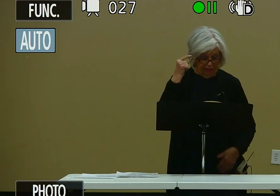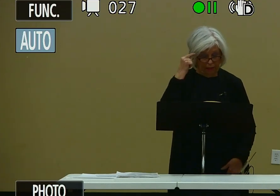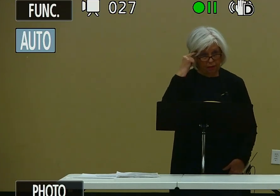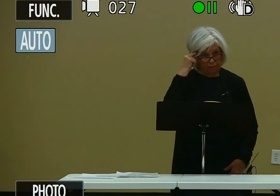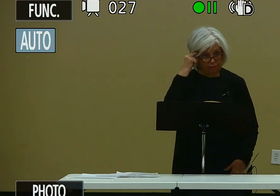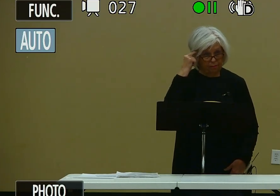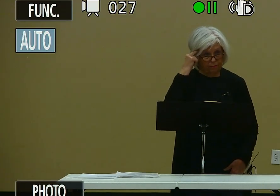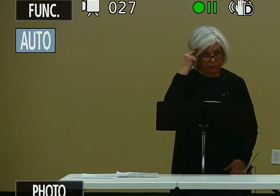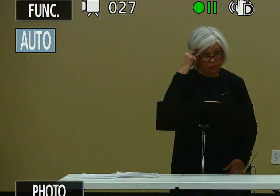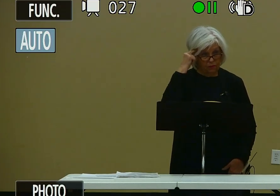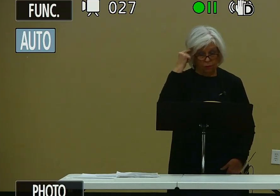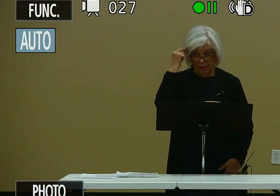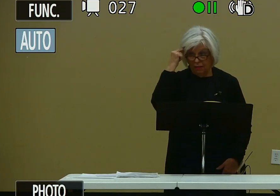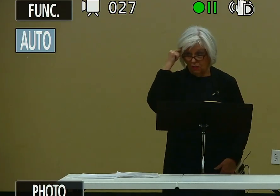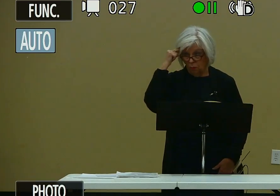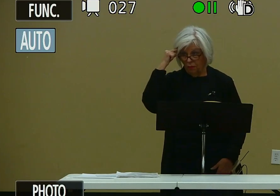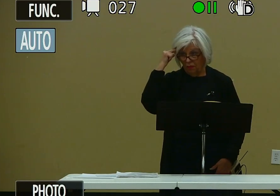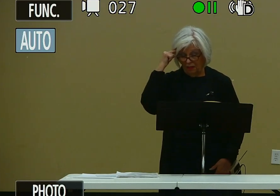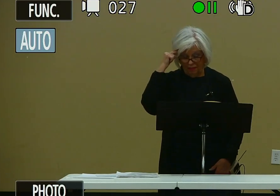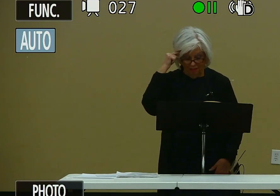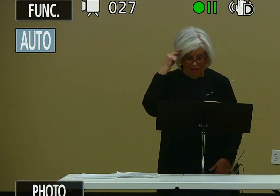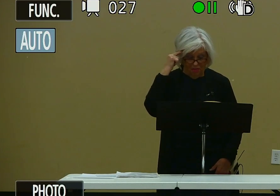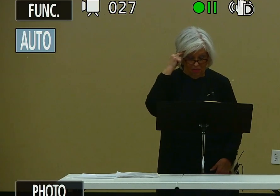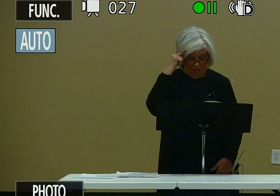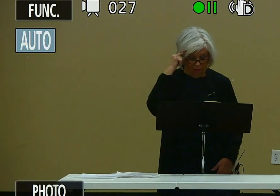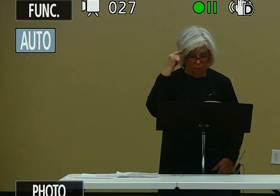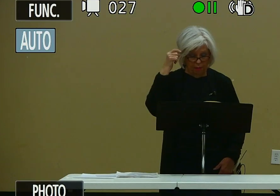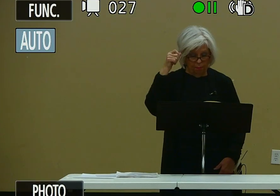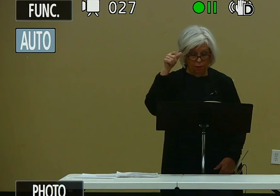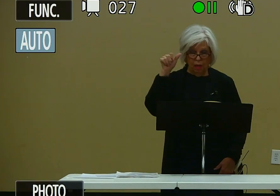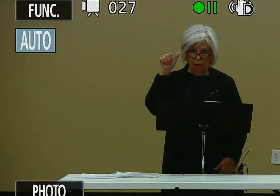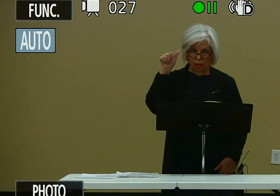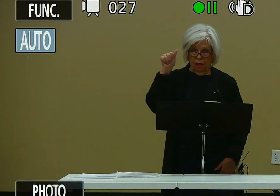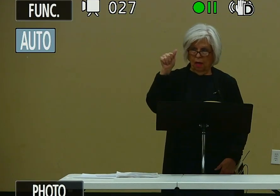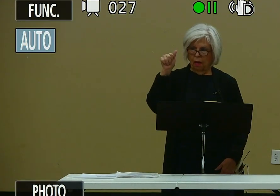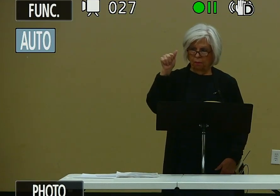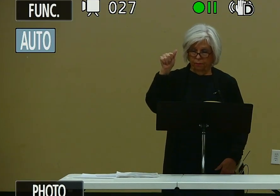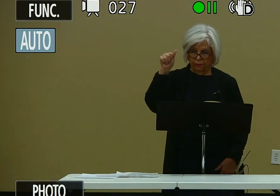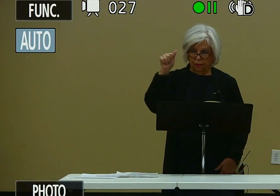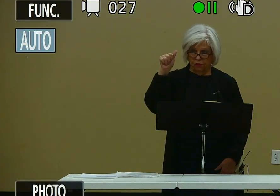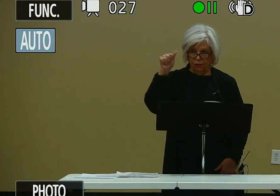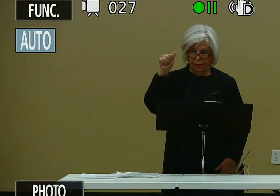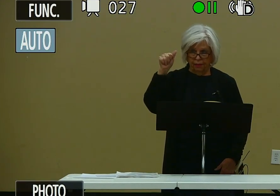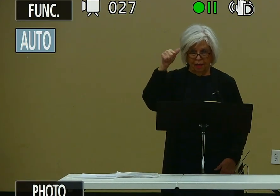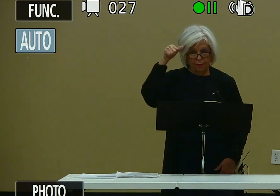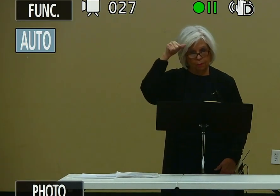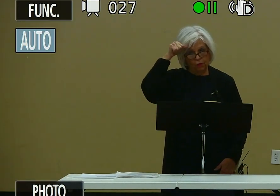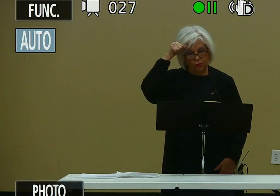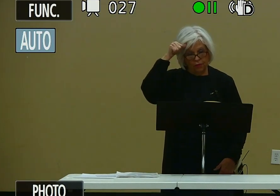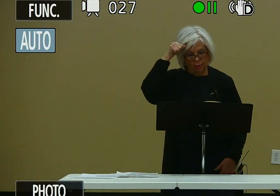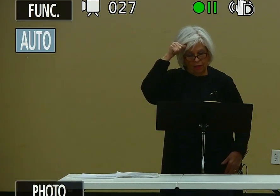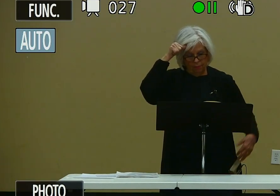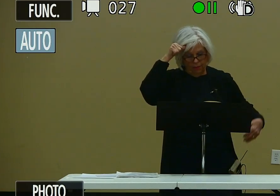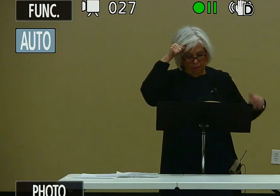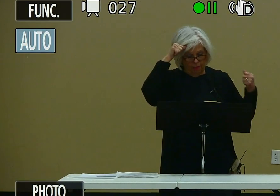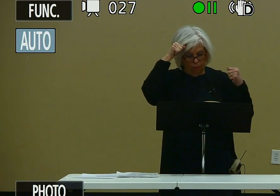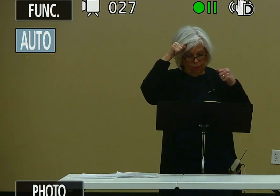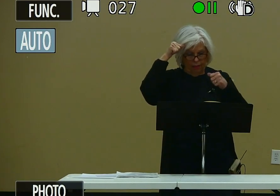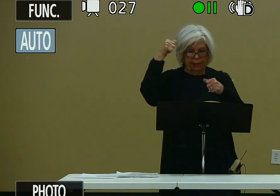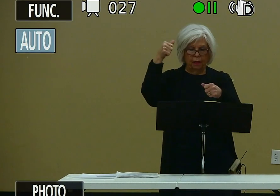Think. This is an easy one. Think. Remember, close your hand up and put your thumb right up here and bring it down on